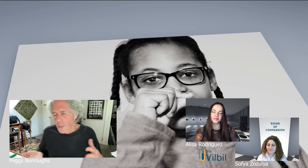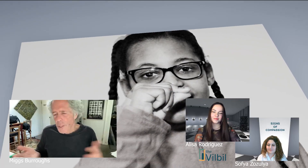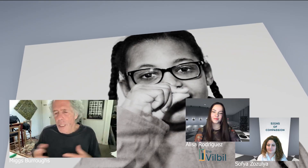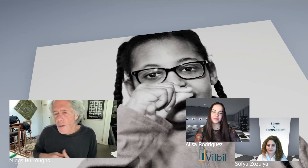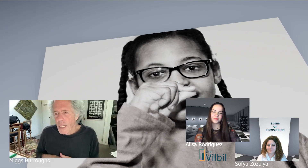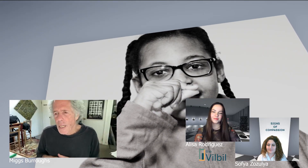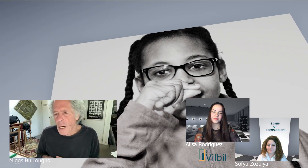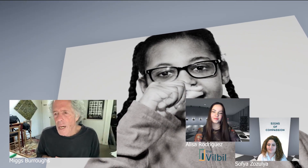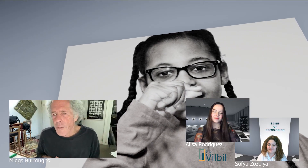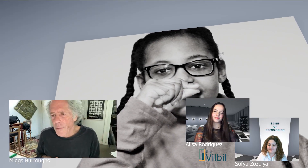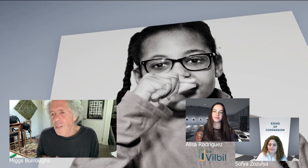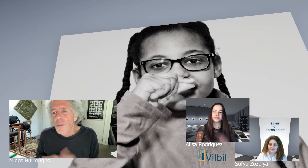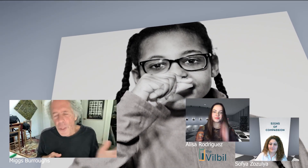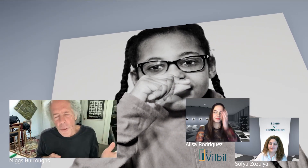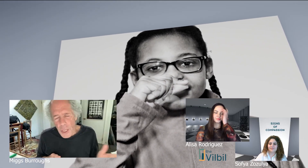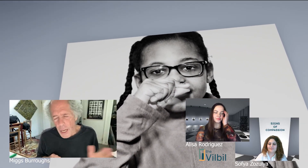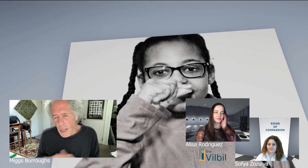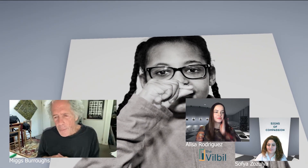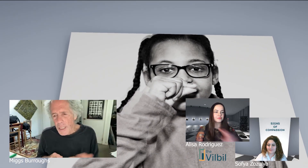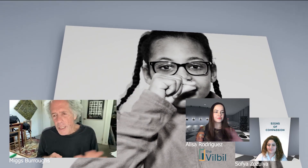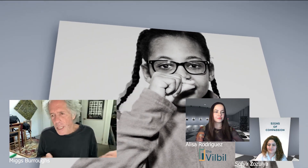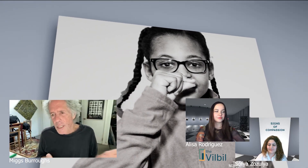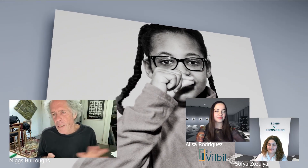it, and I used to do that. I mean,